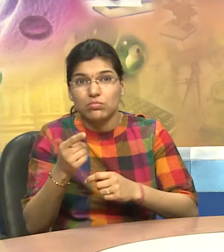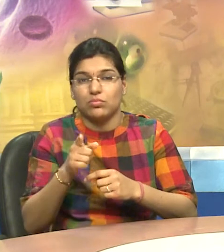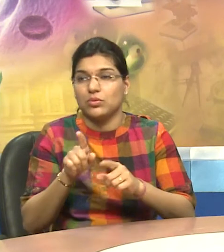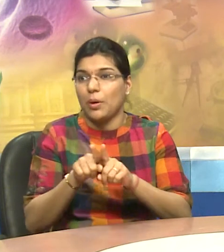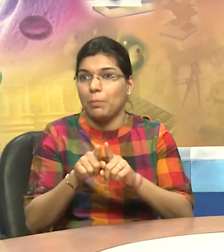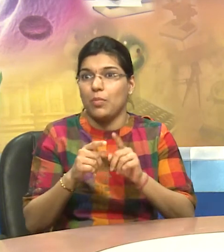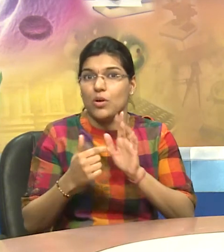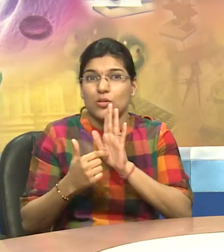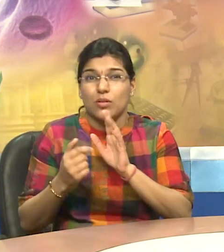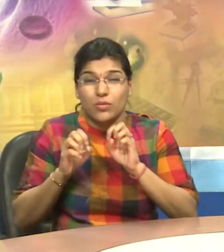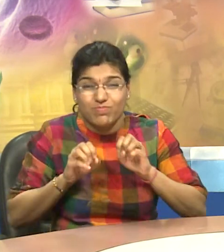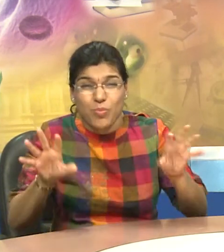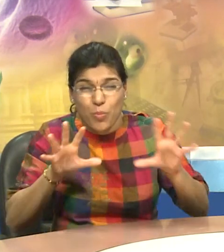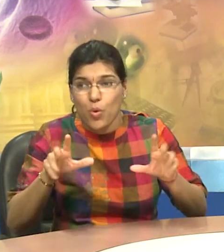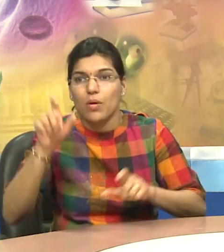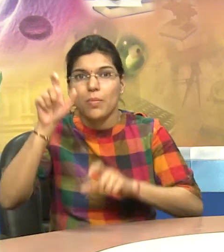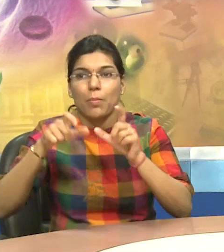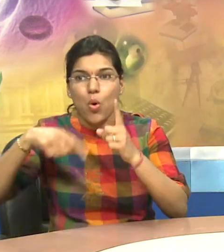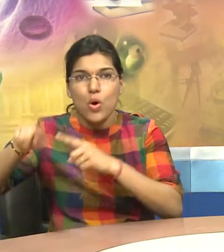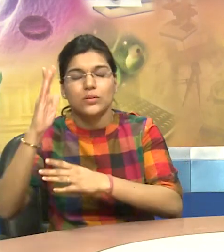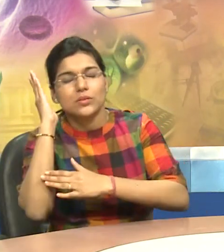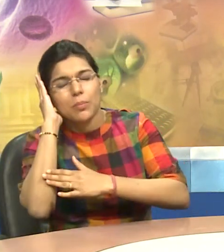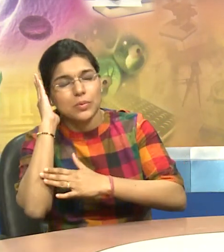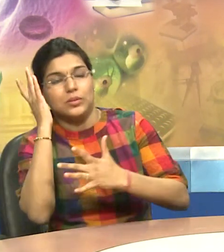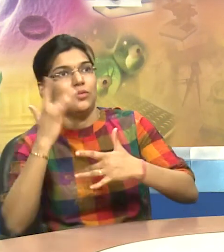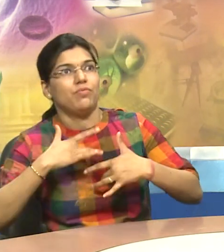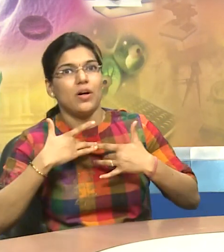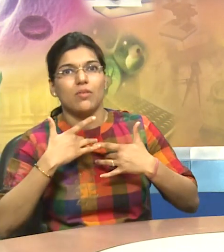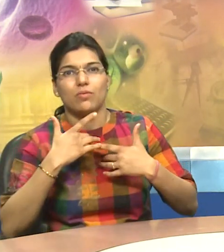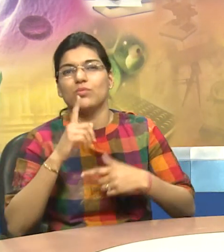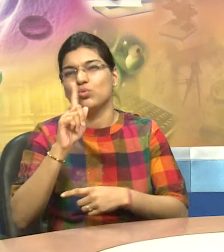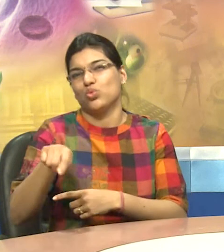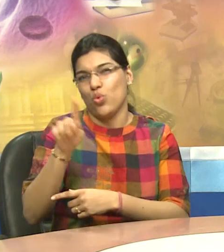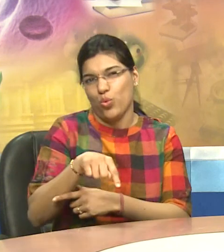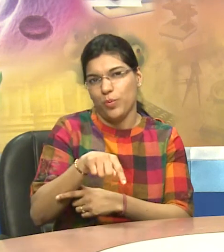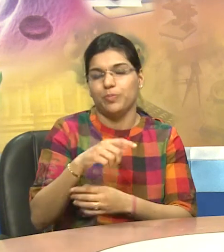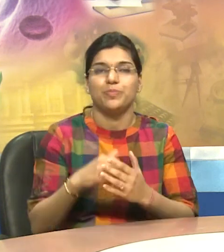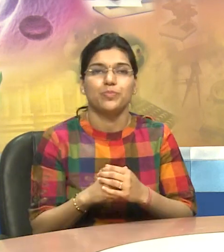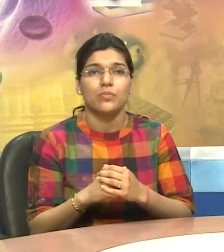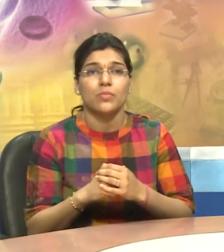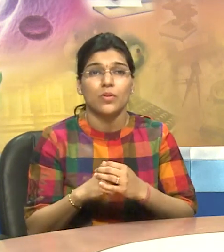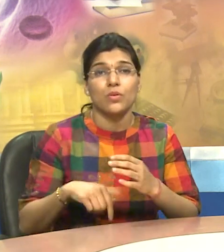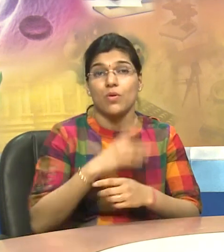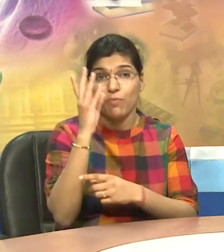In the night, we won't use speakers. It will cause problem to others, the people who are